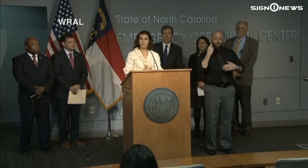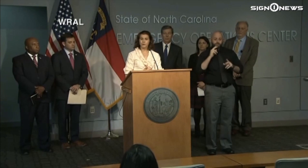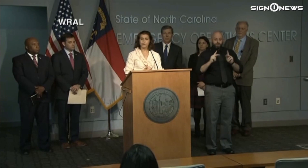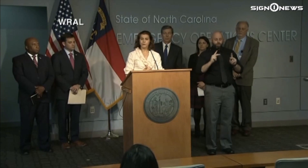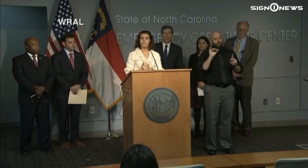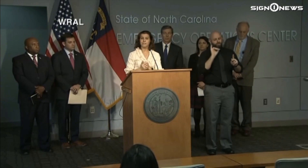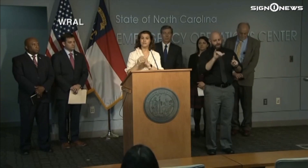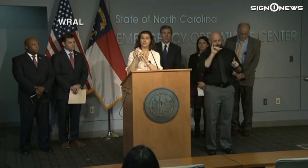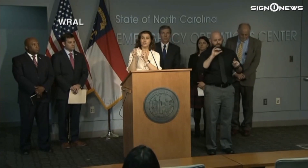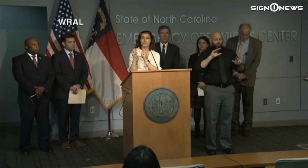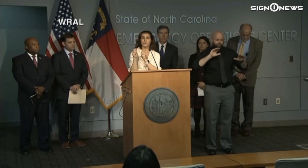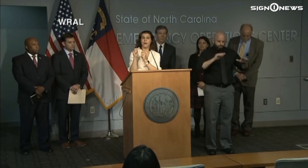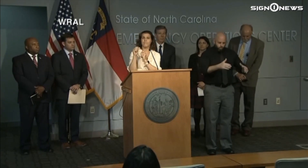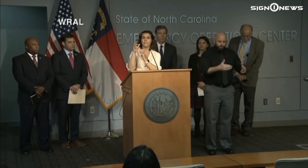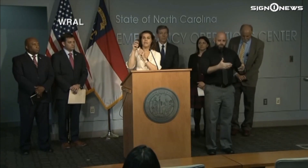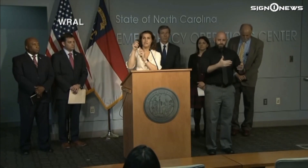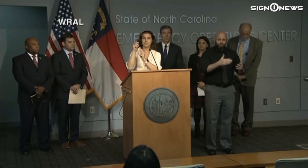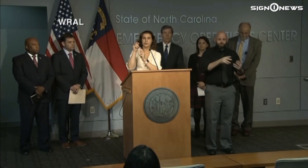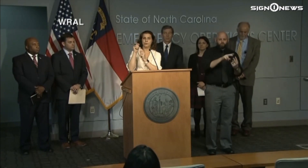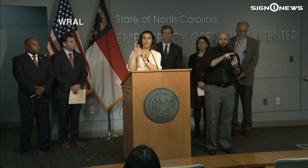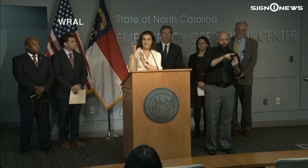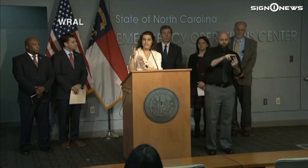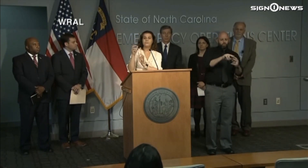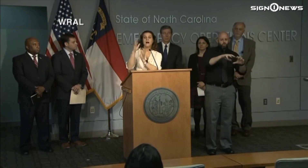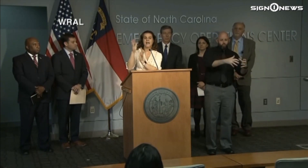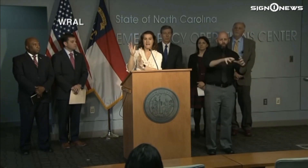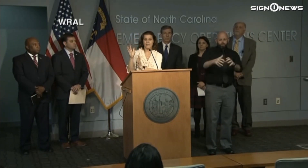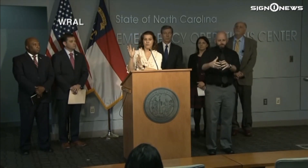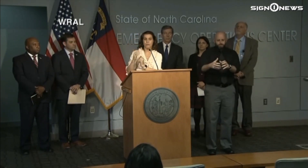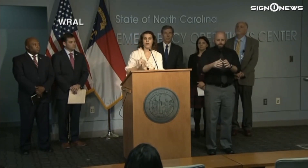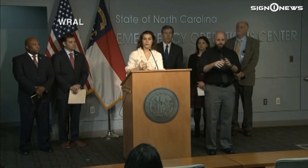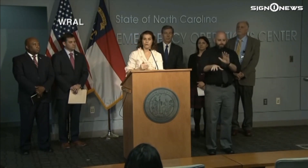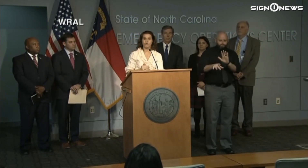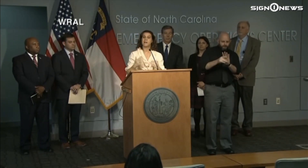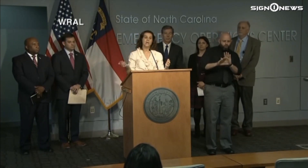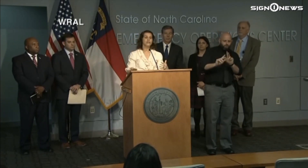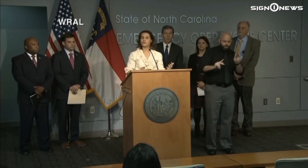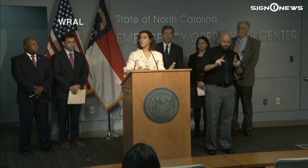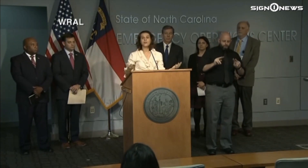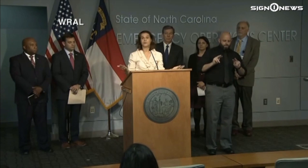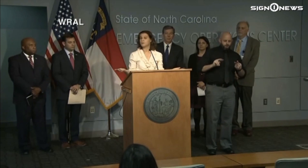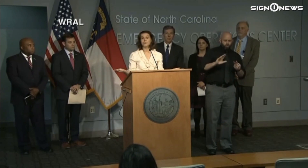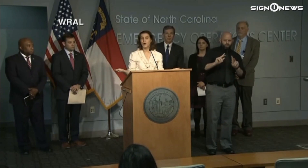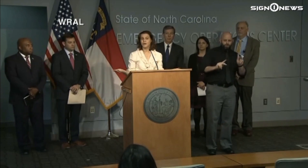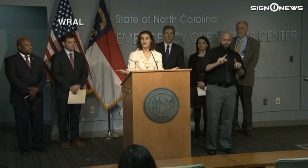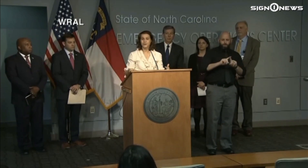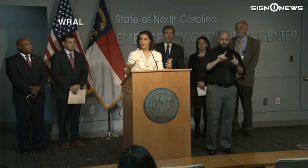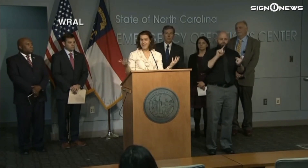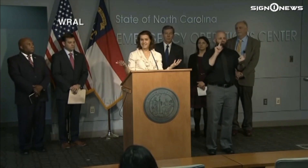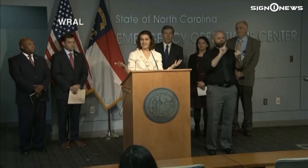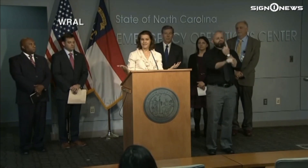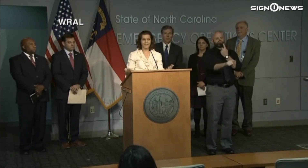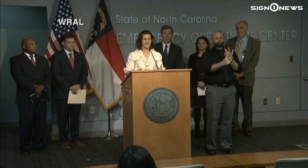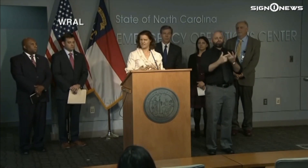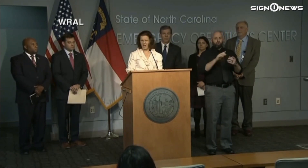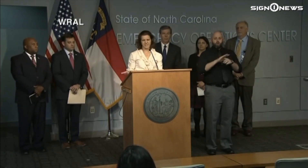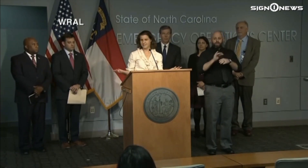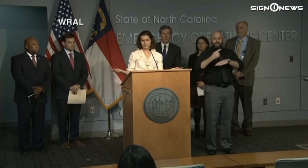doing to identify and to monitor those. But just walking through RDU on that day of landing is not considered